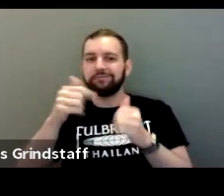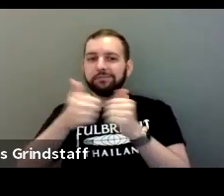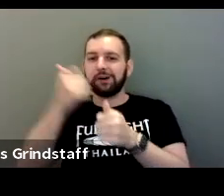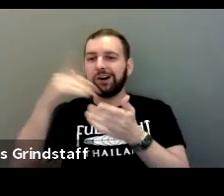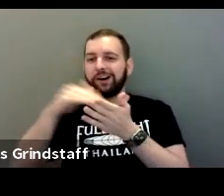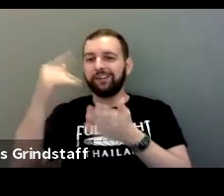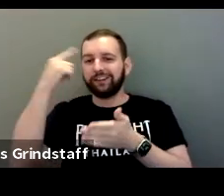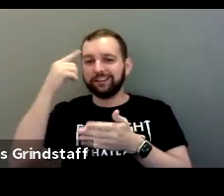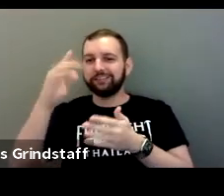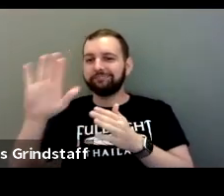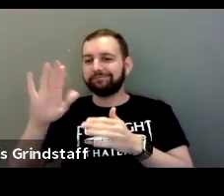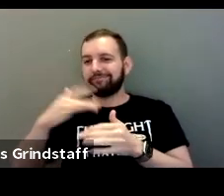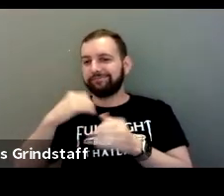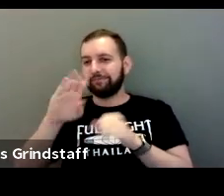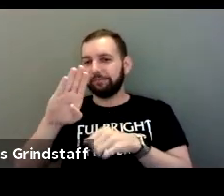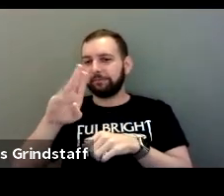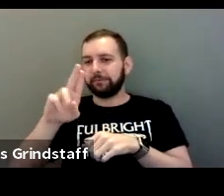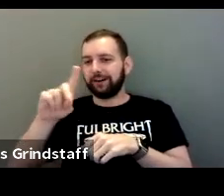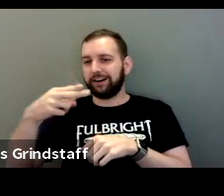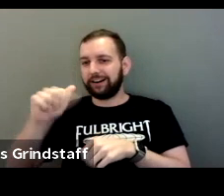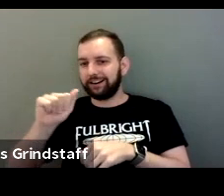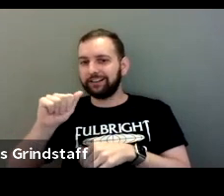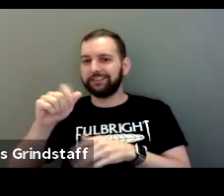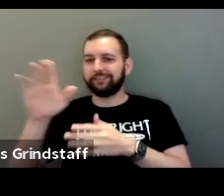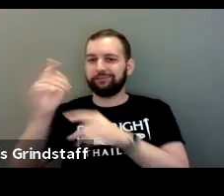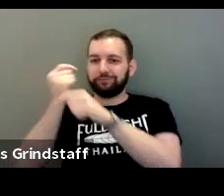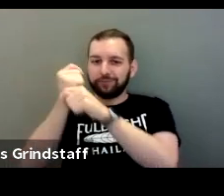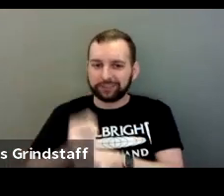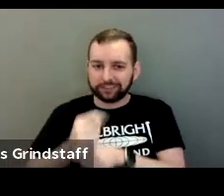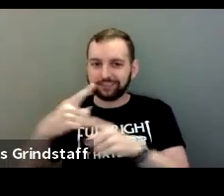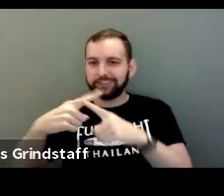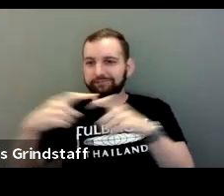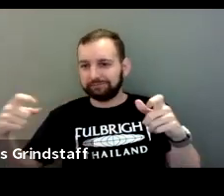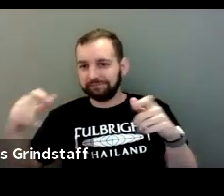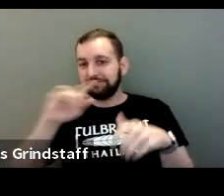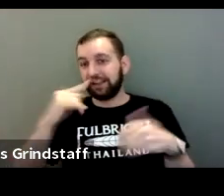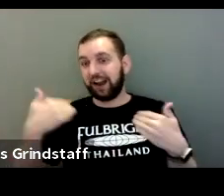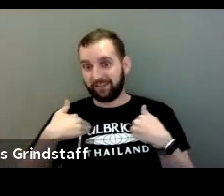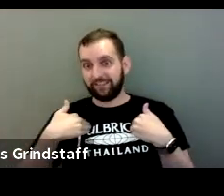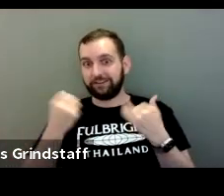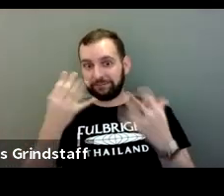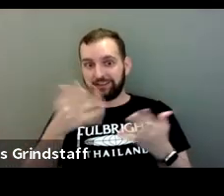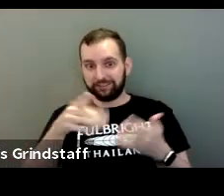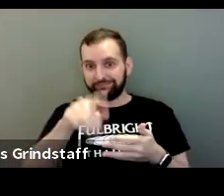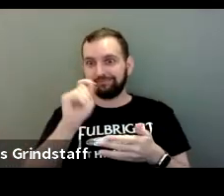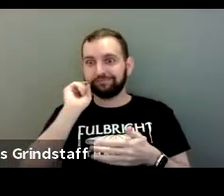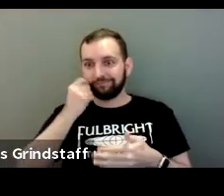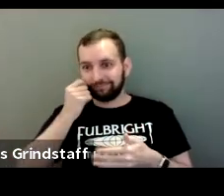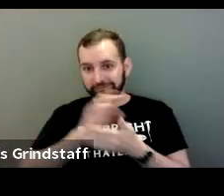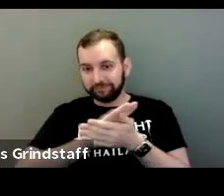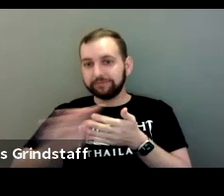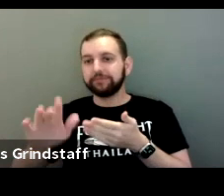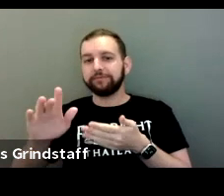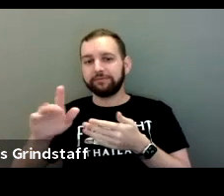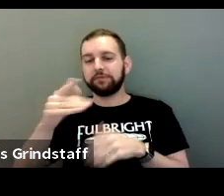This just gives you a little sense of, what Thailand looks like. I know everyone thinks of the Buddha, and there